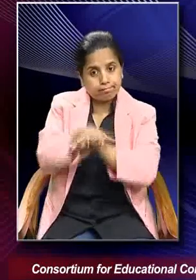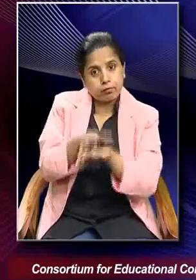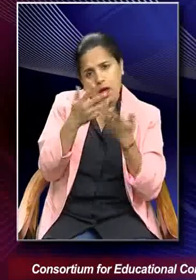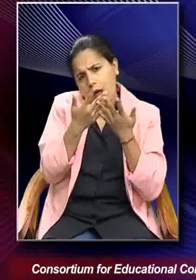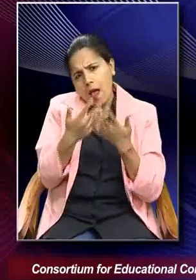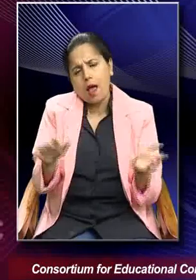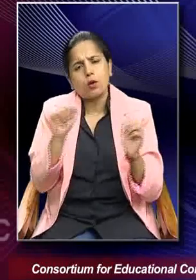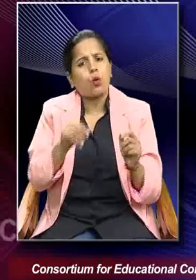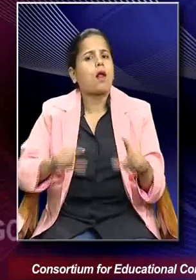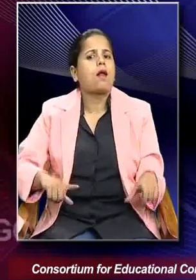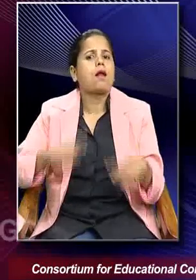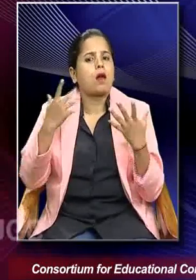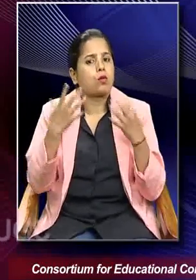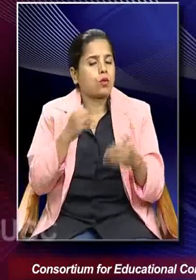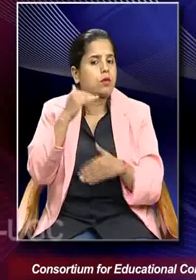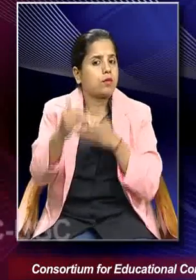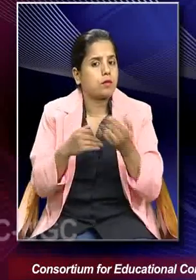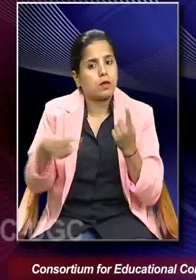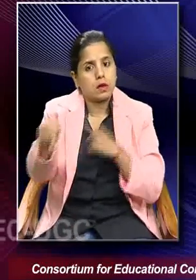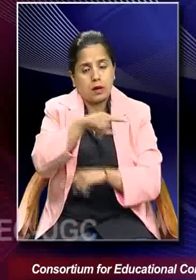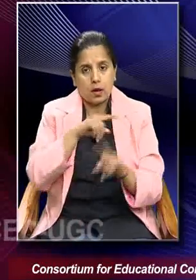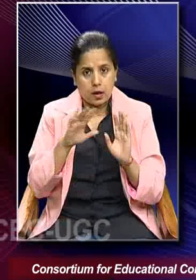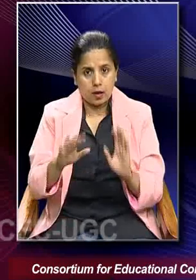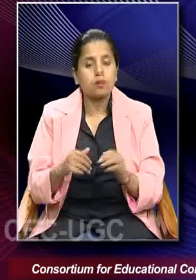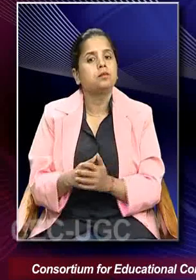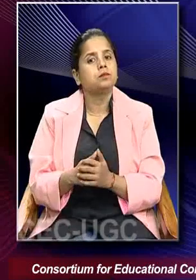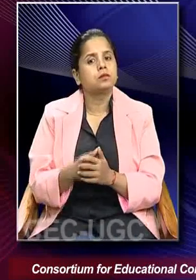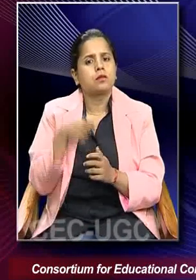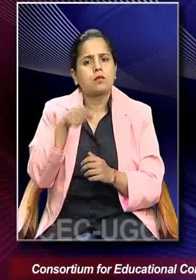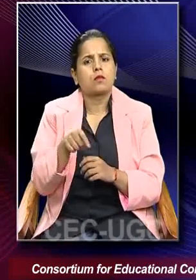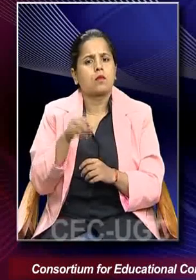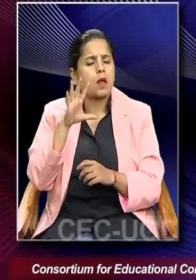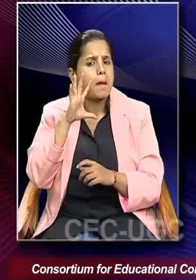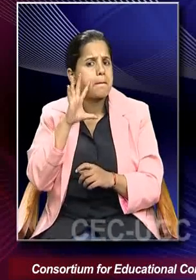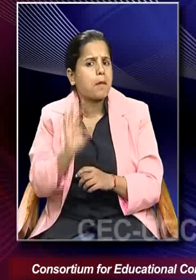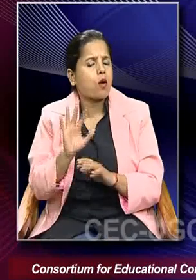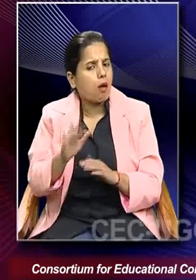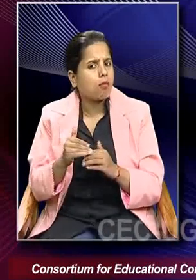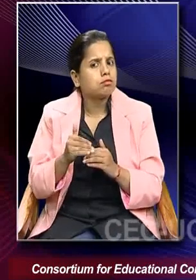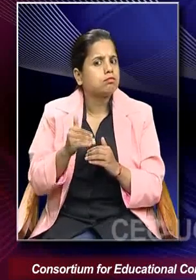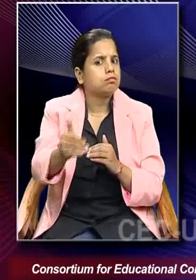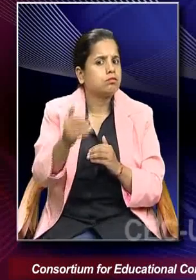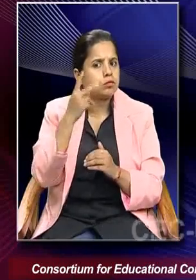any sphere of life, they are extremely relevant and